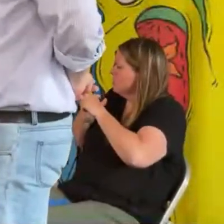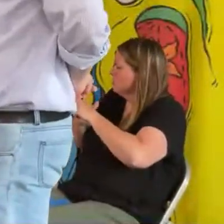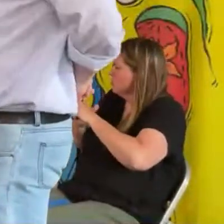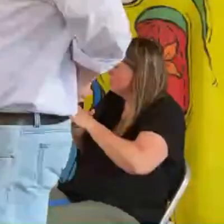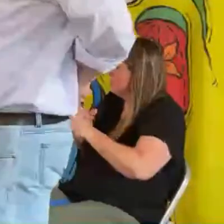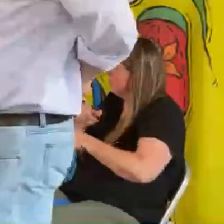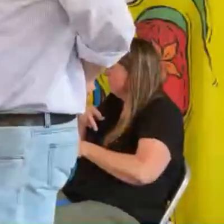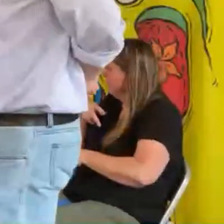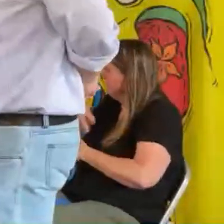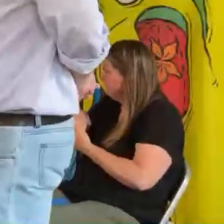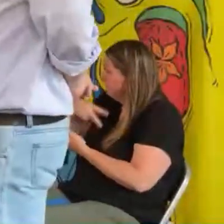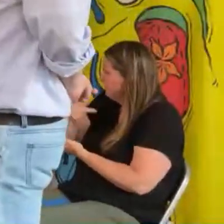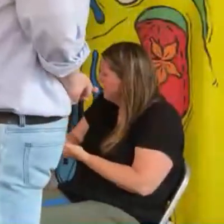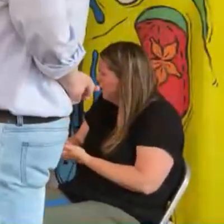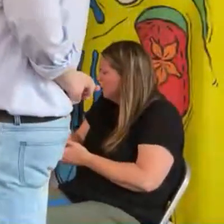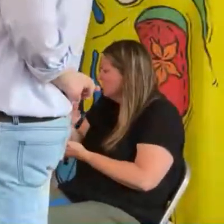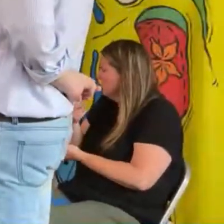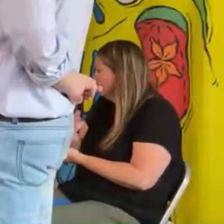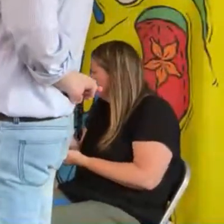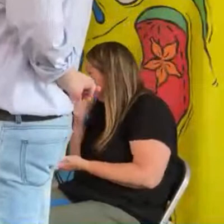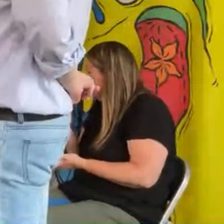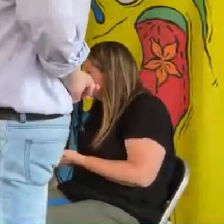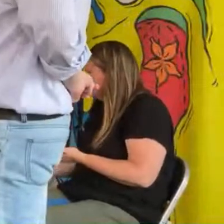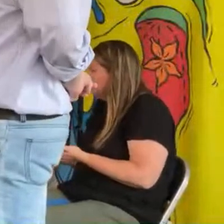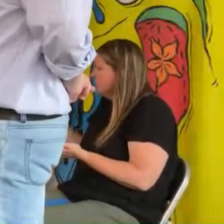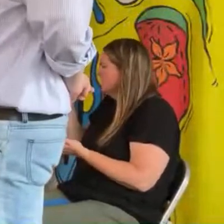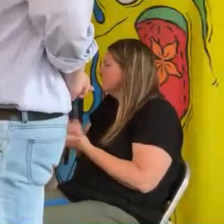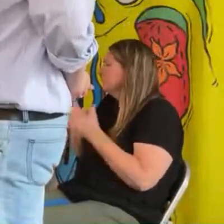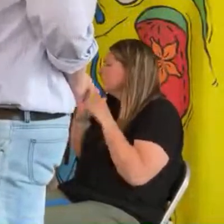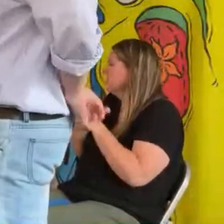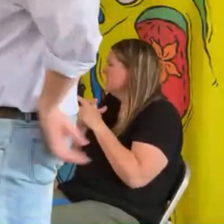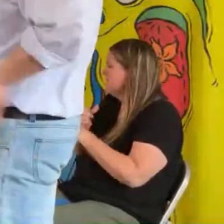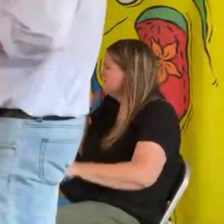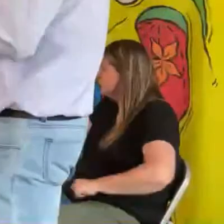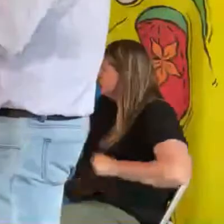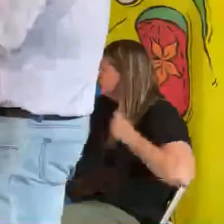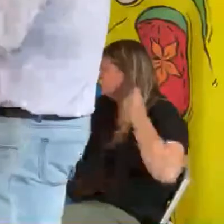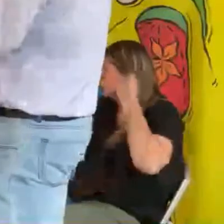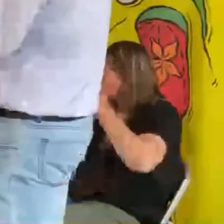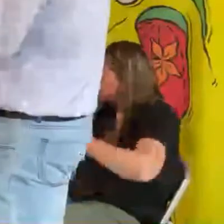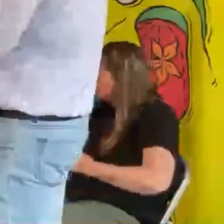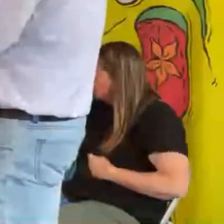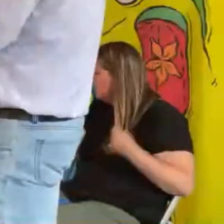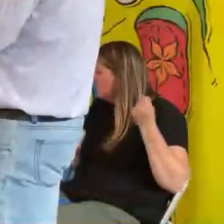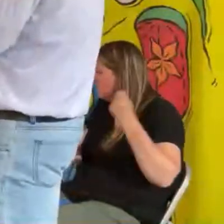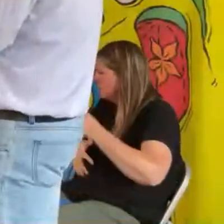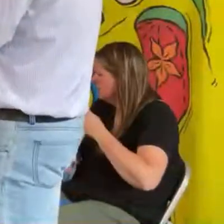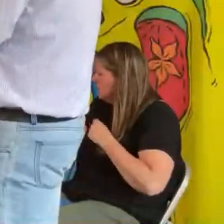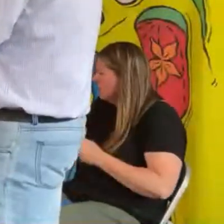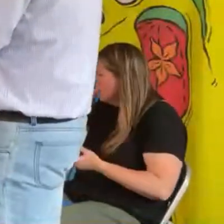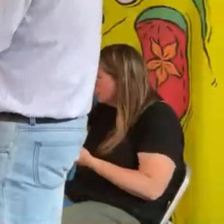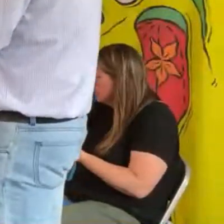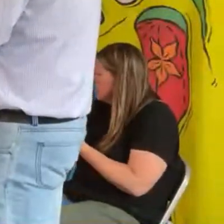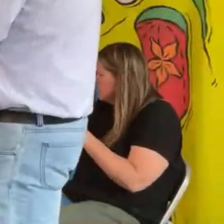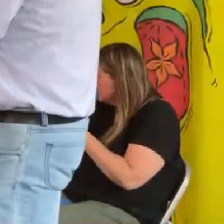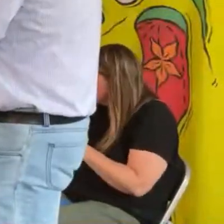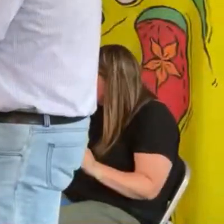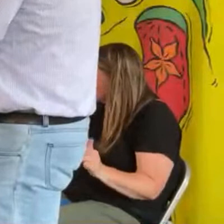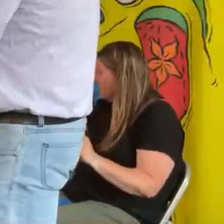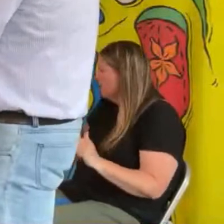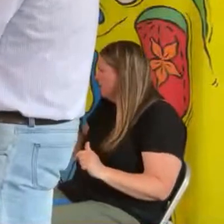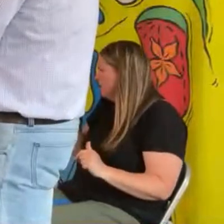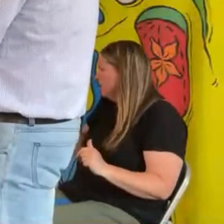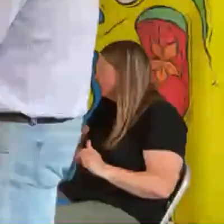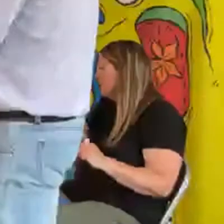get up, I run, etc. With my legs and my hands behind my pregnant wife, etc. Down Massacre Street,